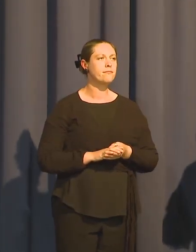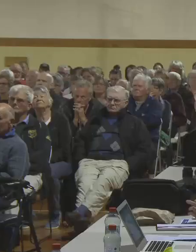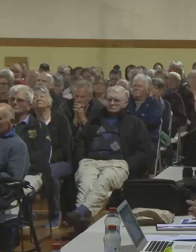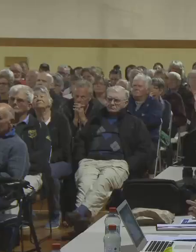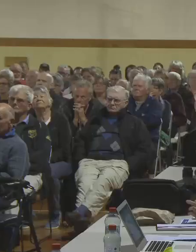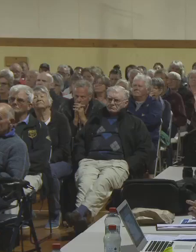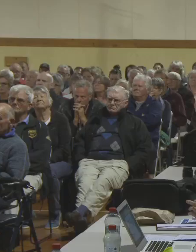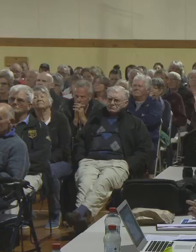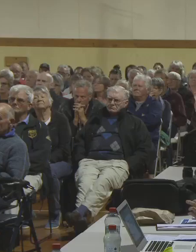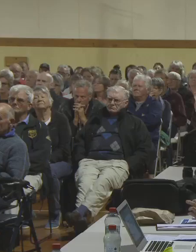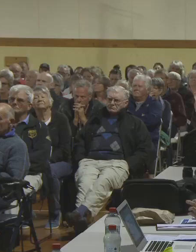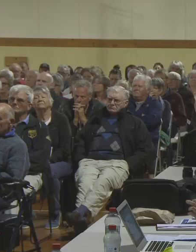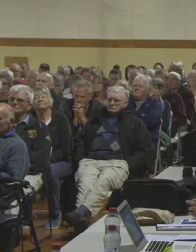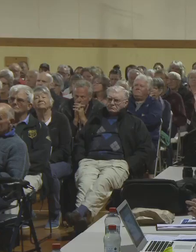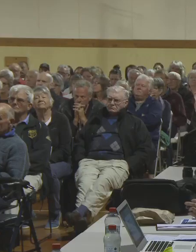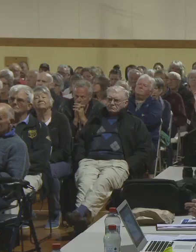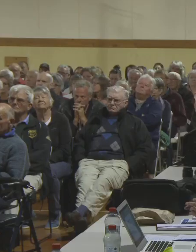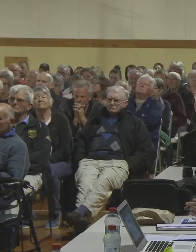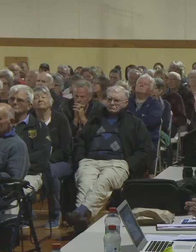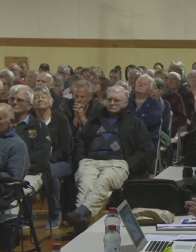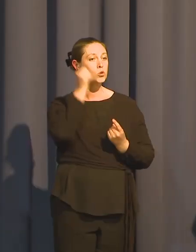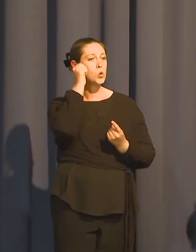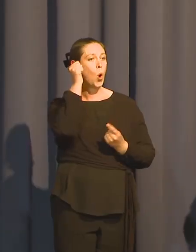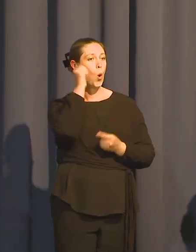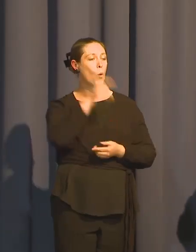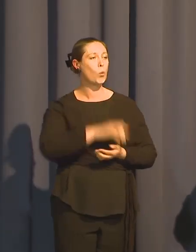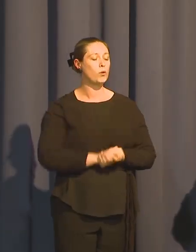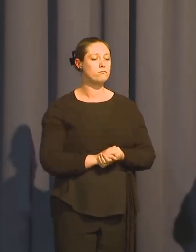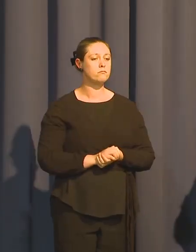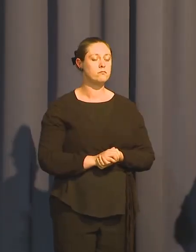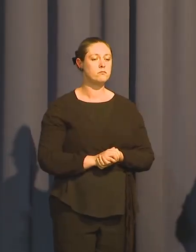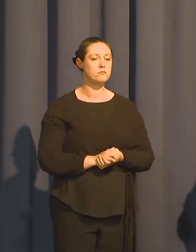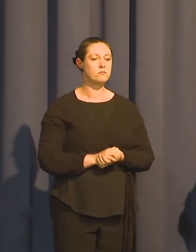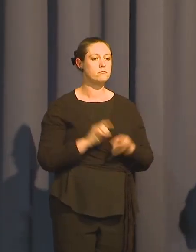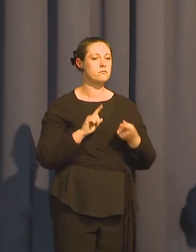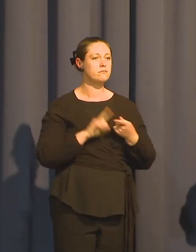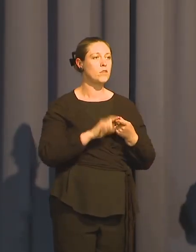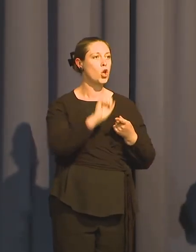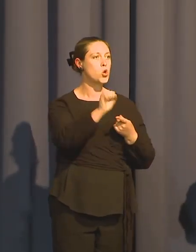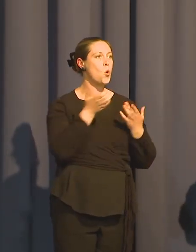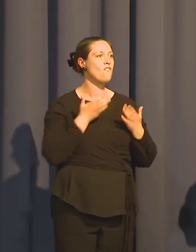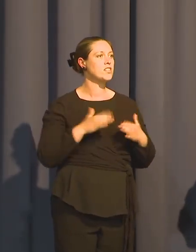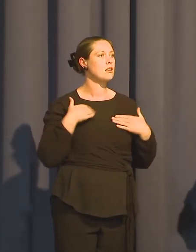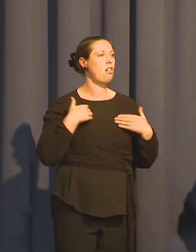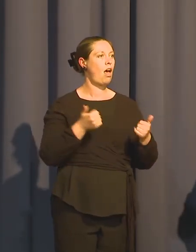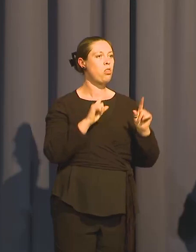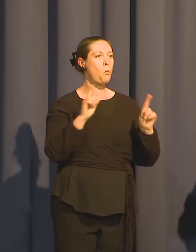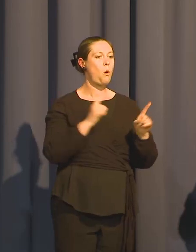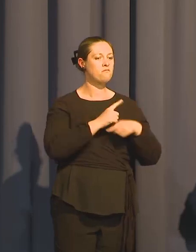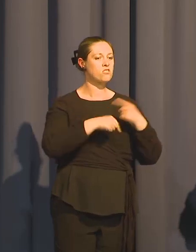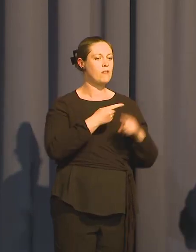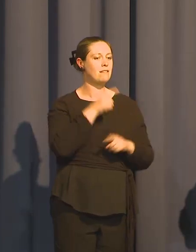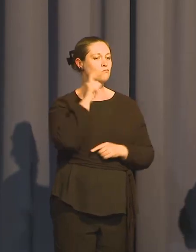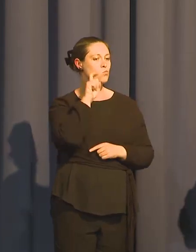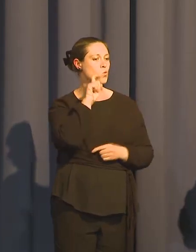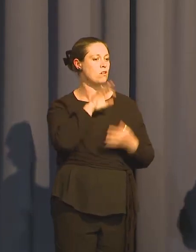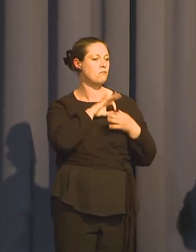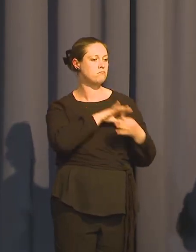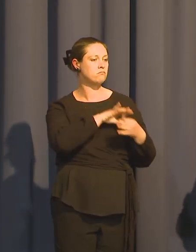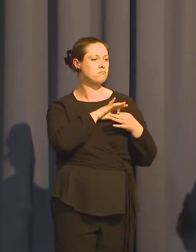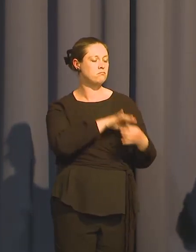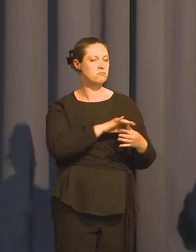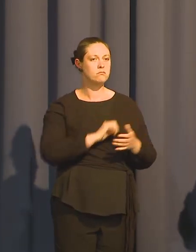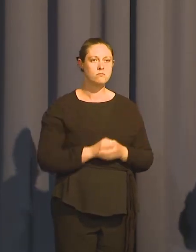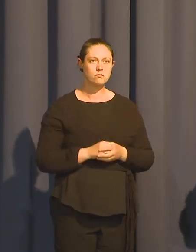you're keen to find out three main things. First, the state of your physical health in relation to drinking water.